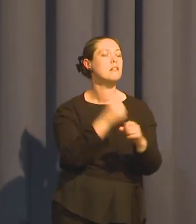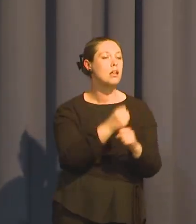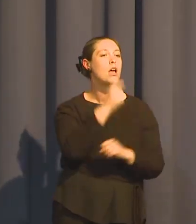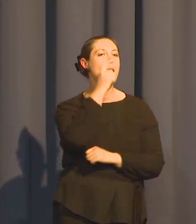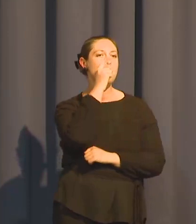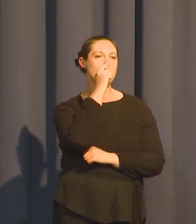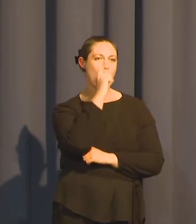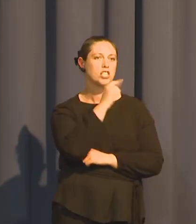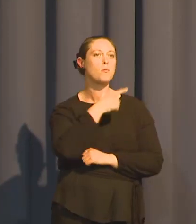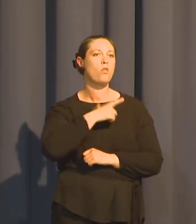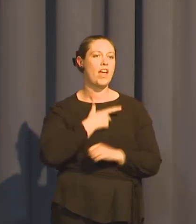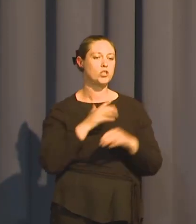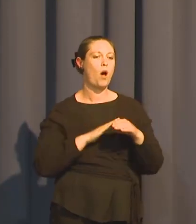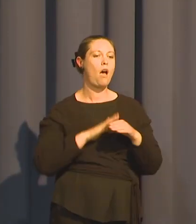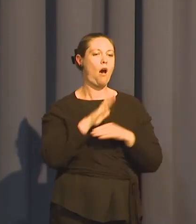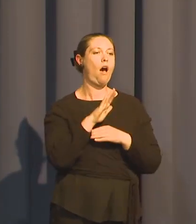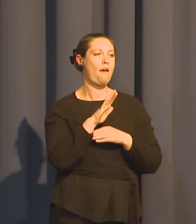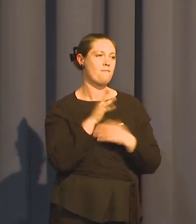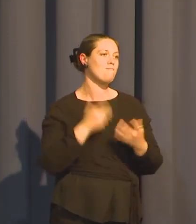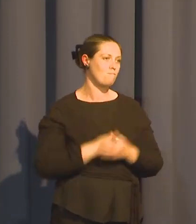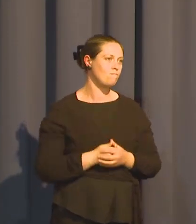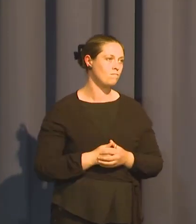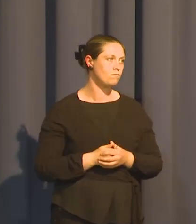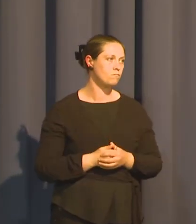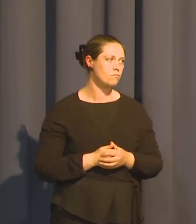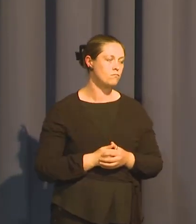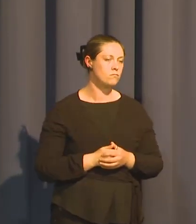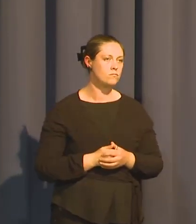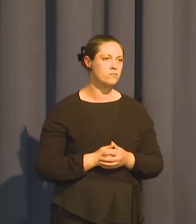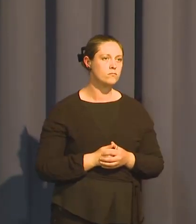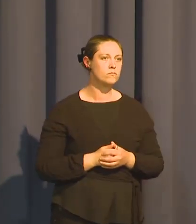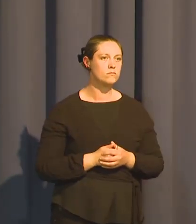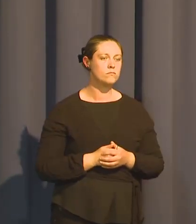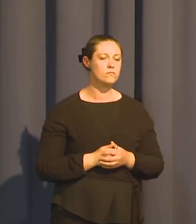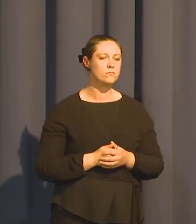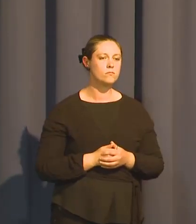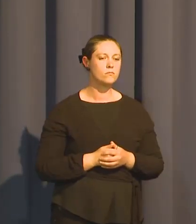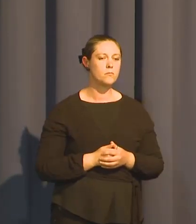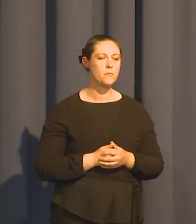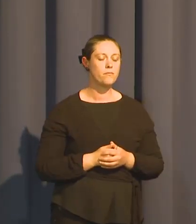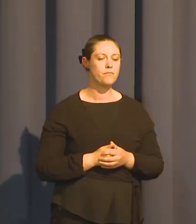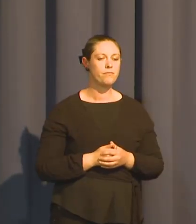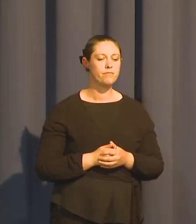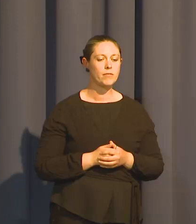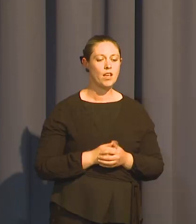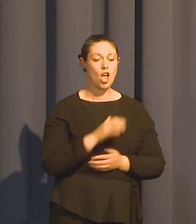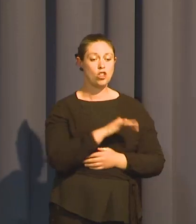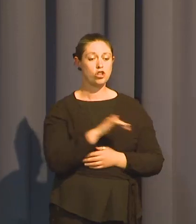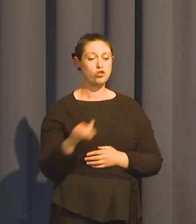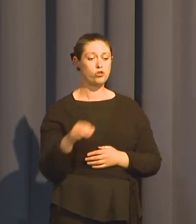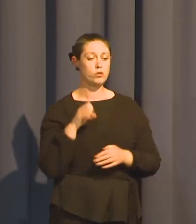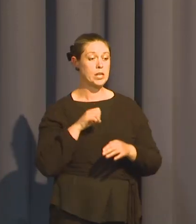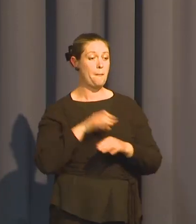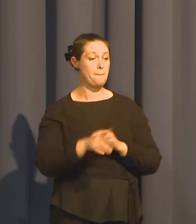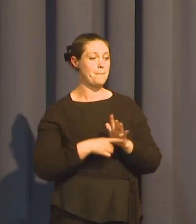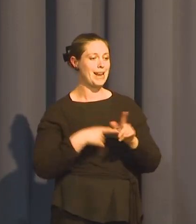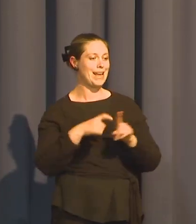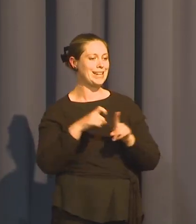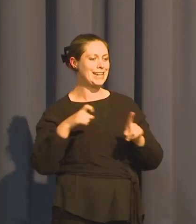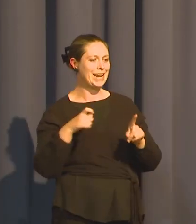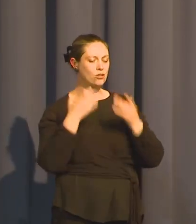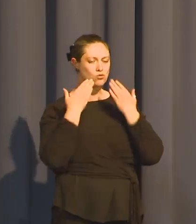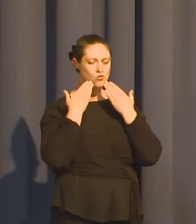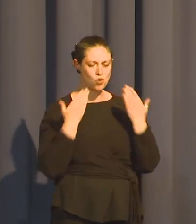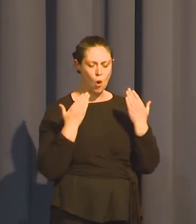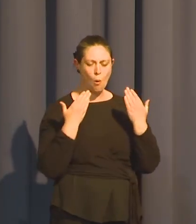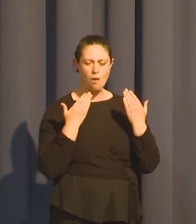a possible explanation. At the blood lead levels that we have seen for children, the vast majority of have levels that